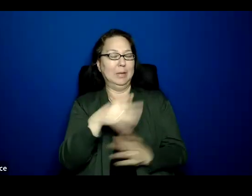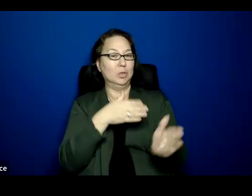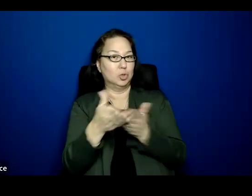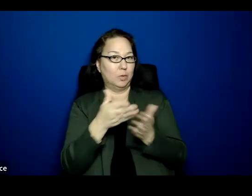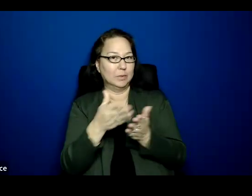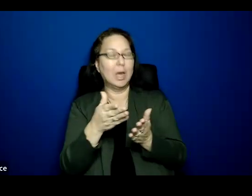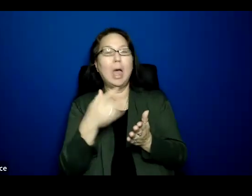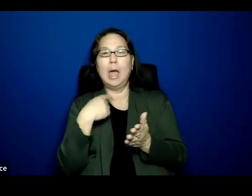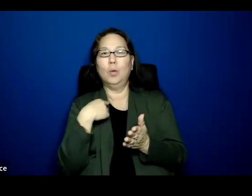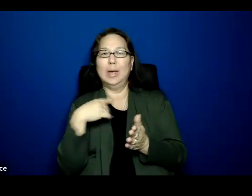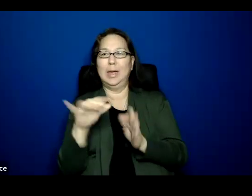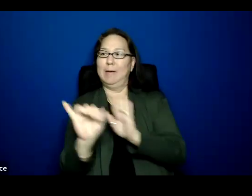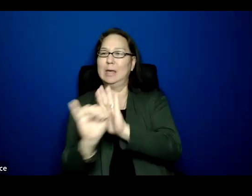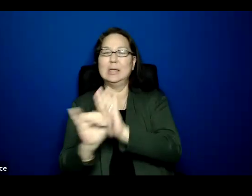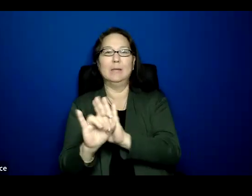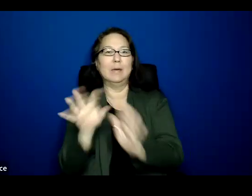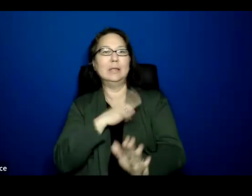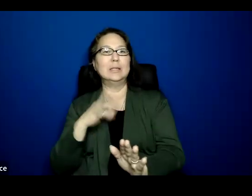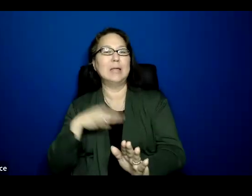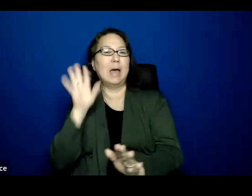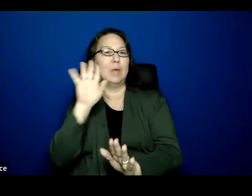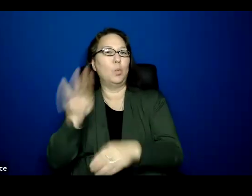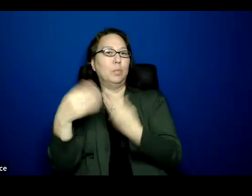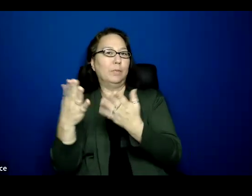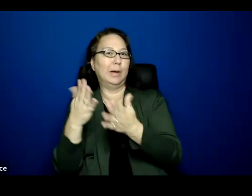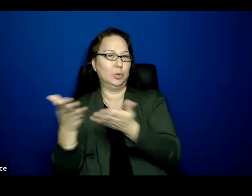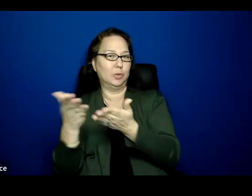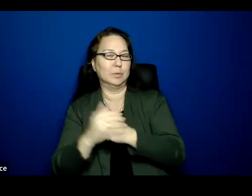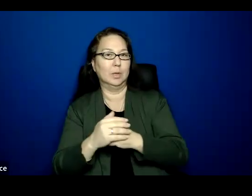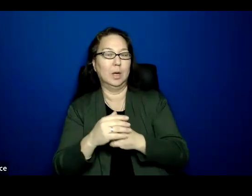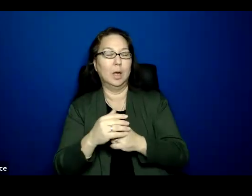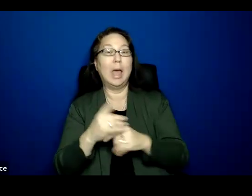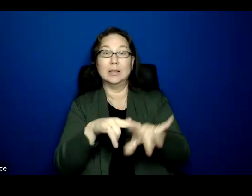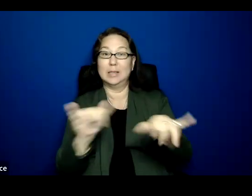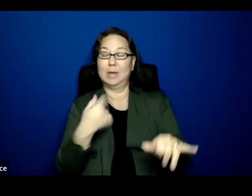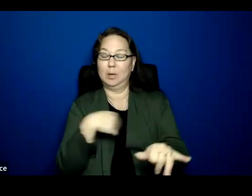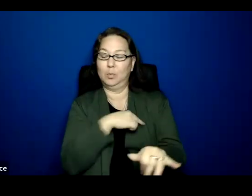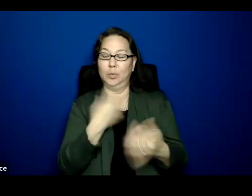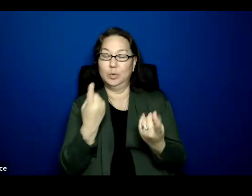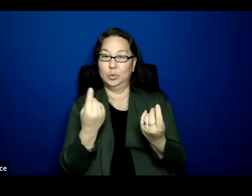identified staff to provide the services. And also what we're doing is we're looking at the